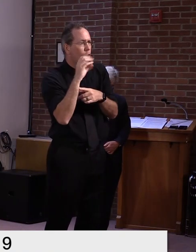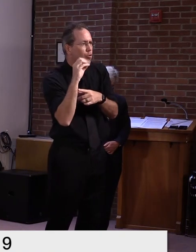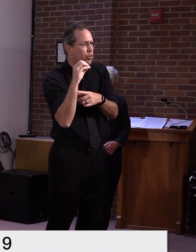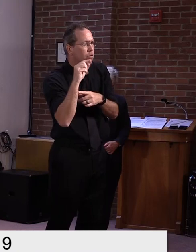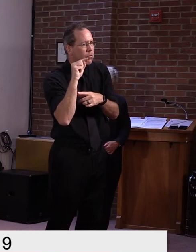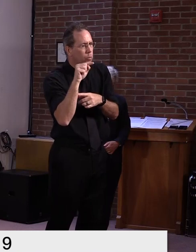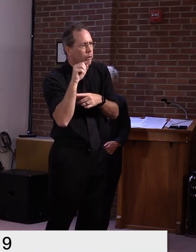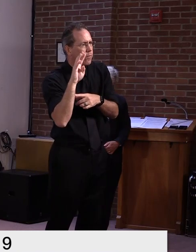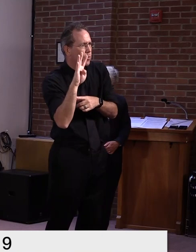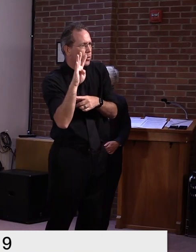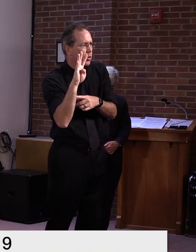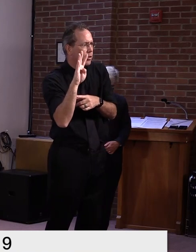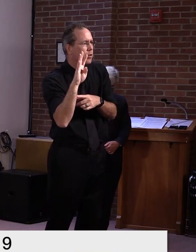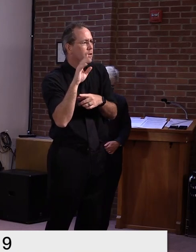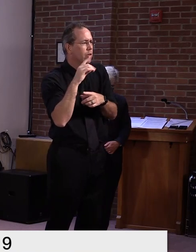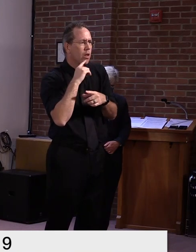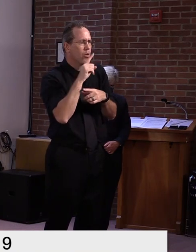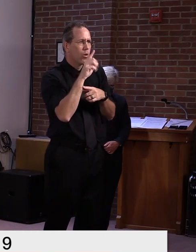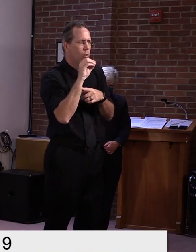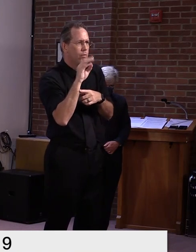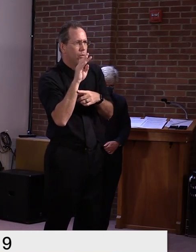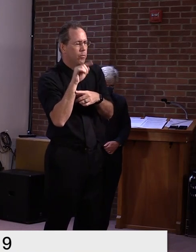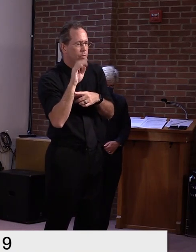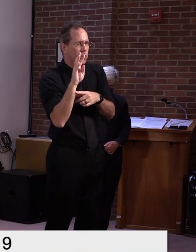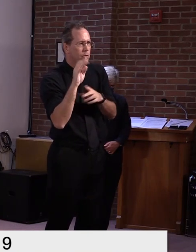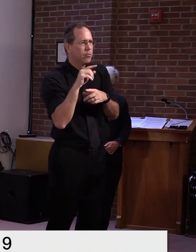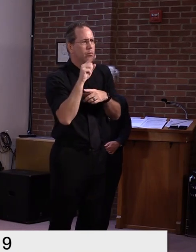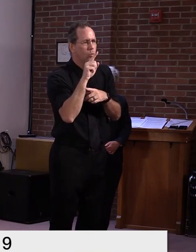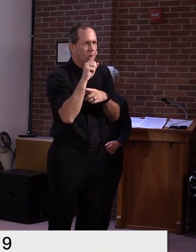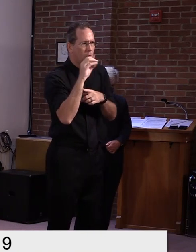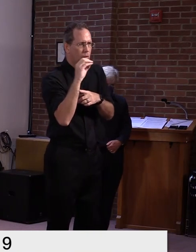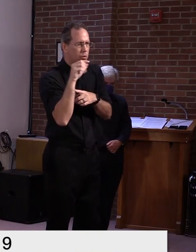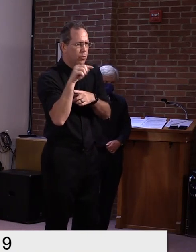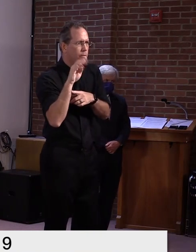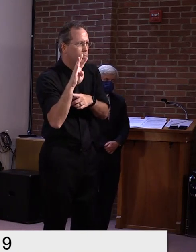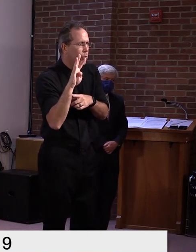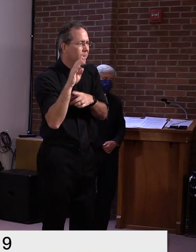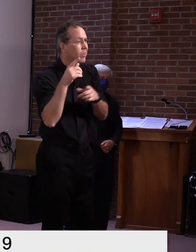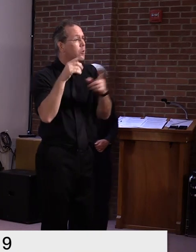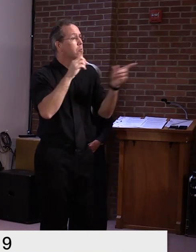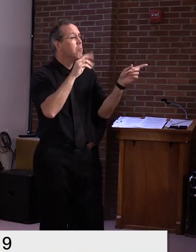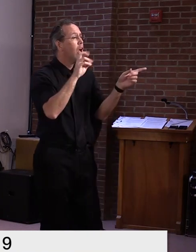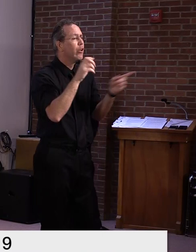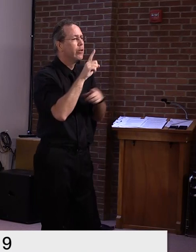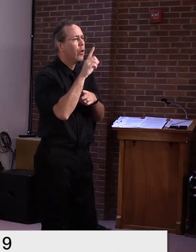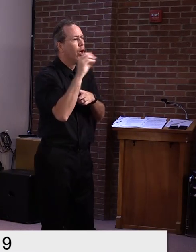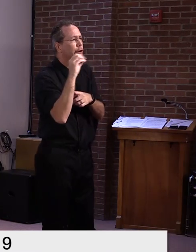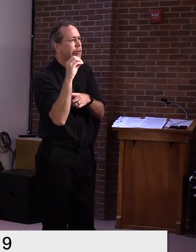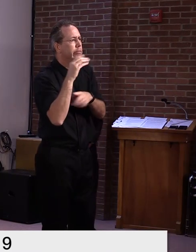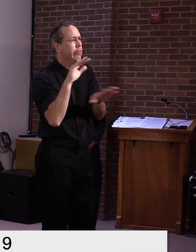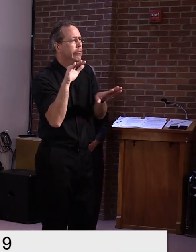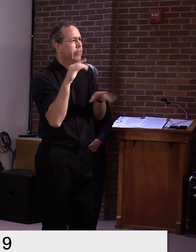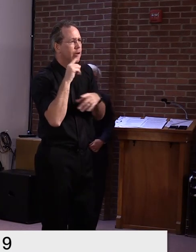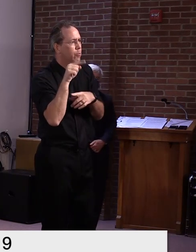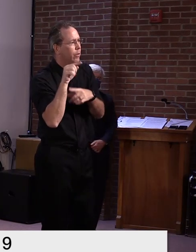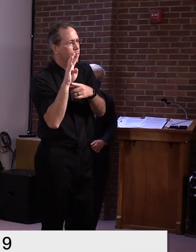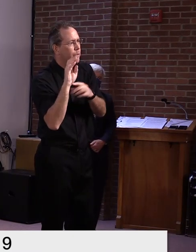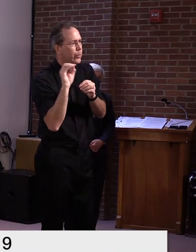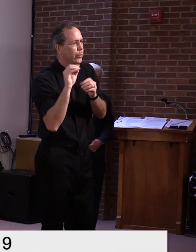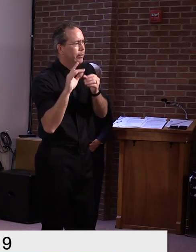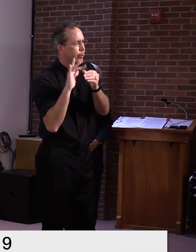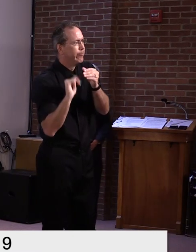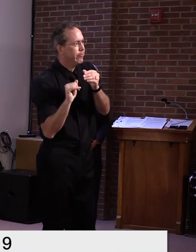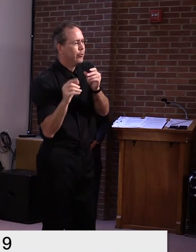requiring. So how much discretion do districts have in creating their own health-related admission standards?